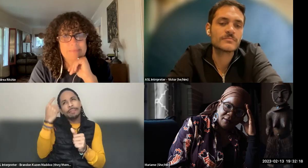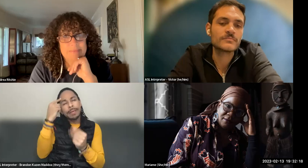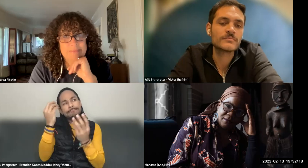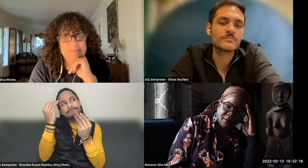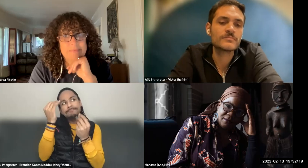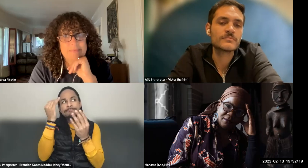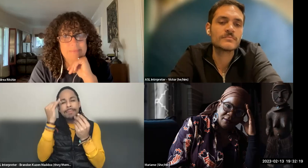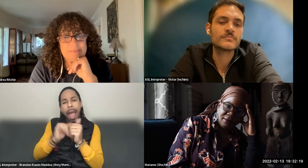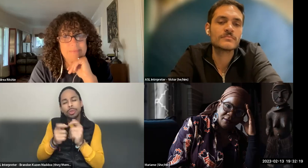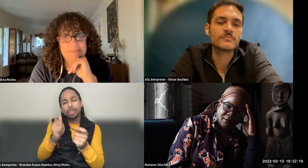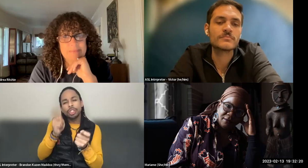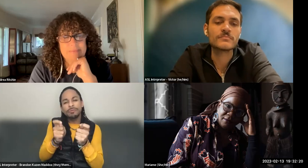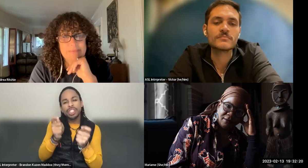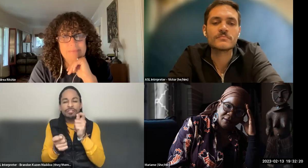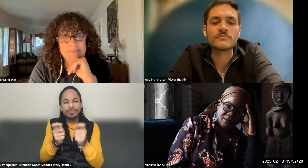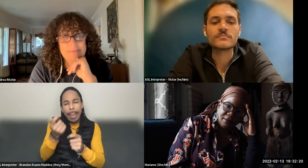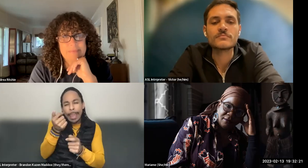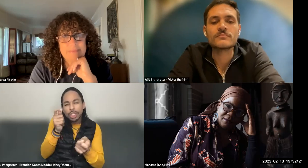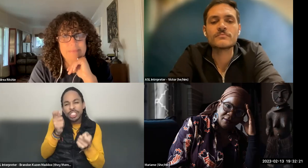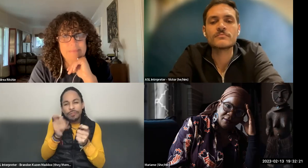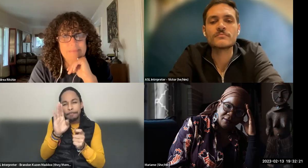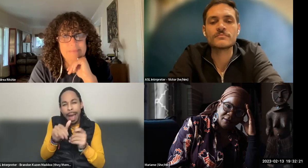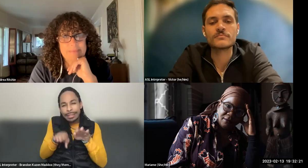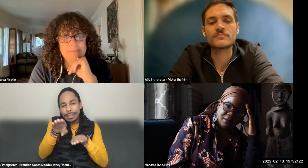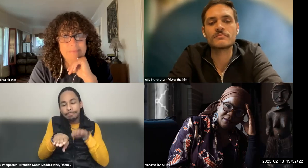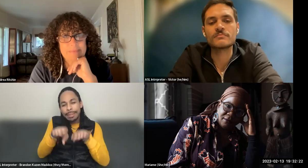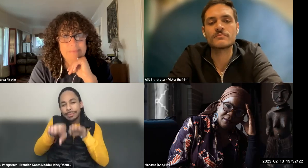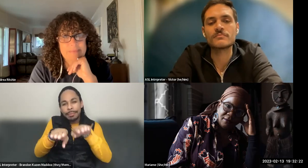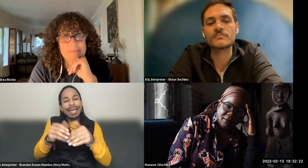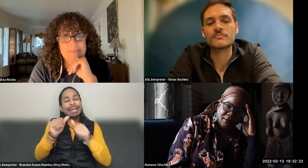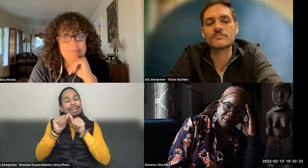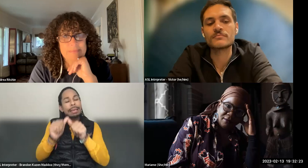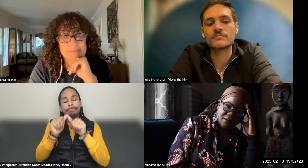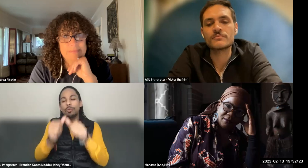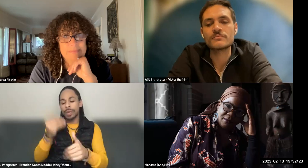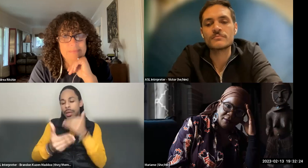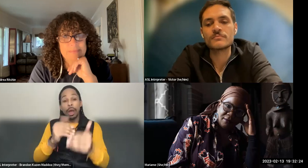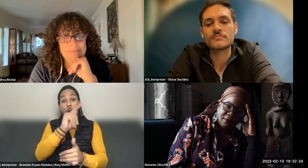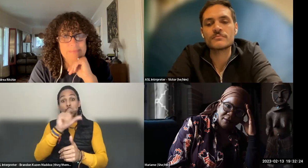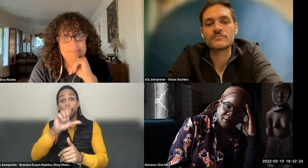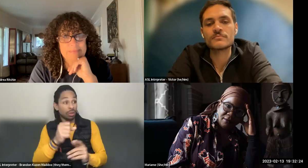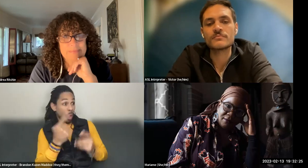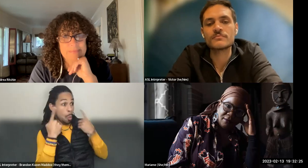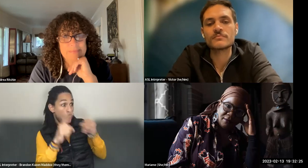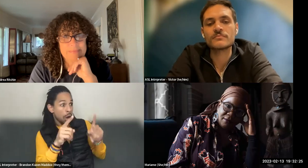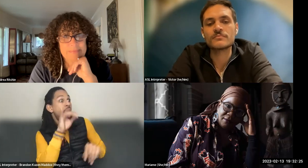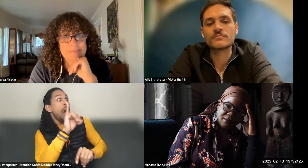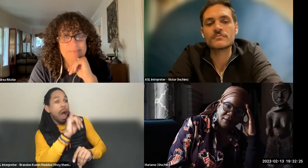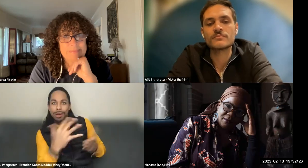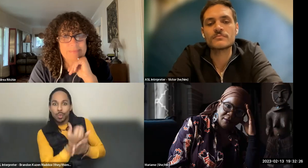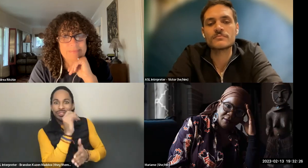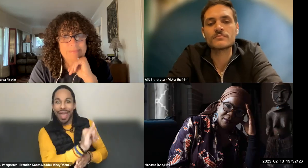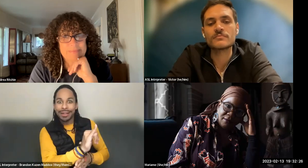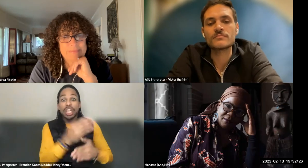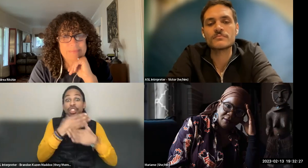discerning, creating tools, figuring out how those tools work. Keep moving. That's our work. So I hope that's what you take away